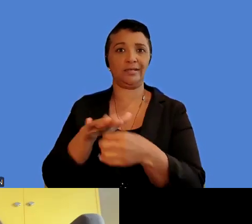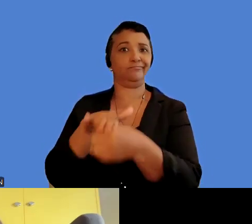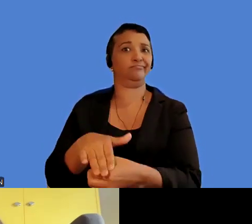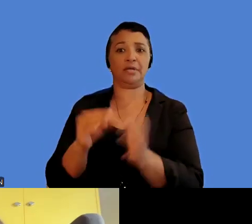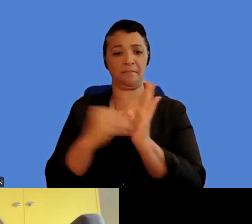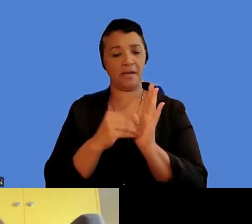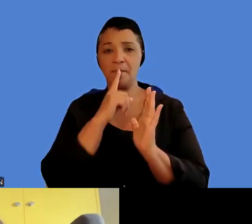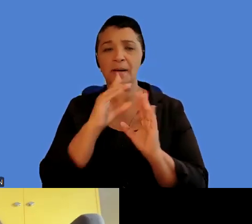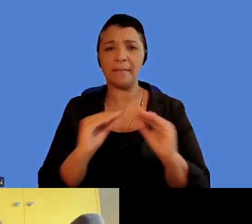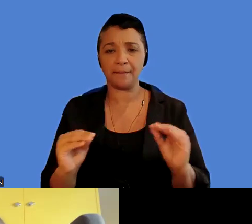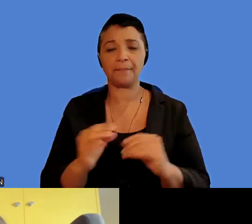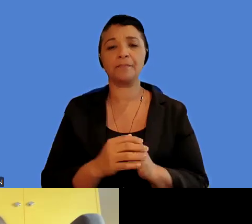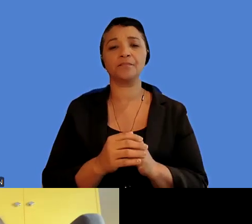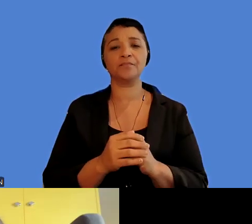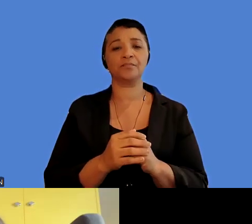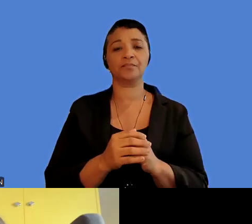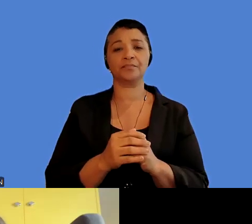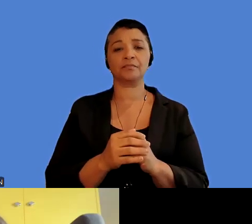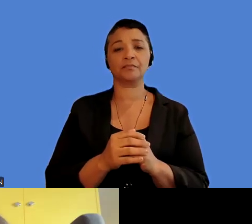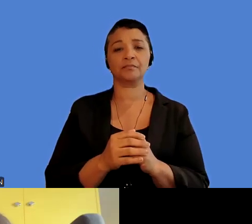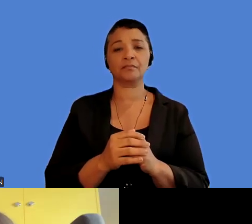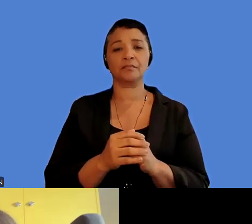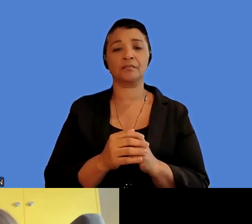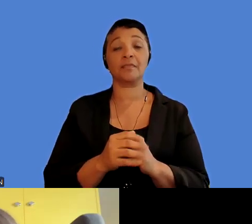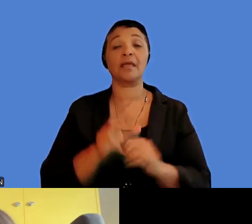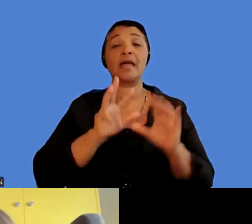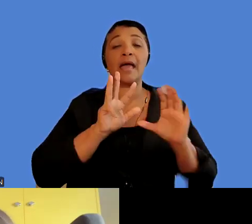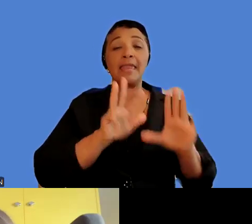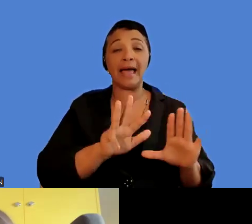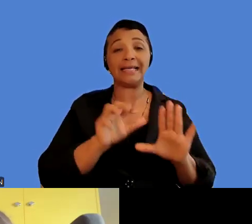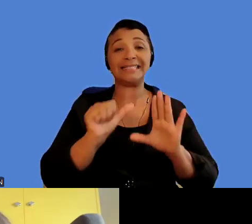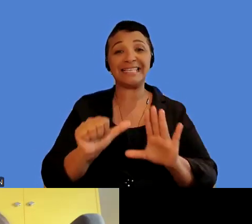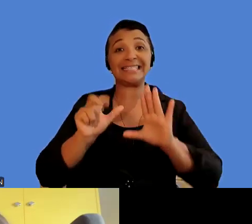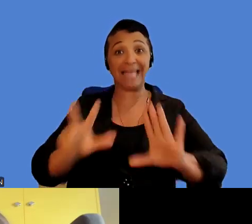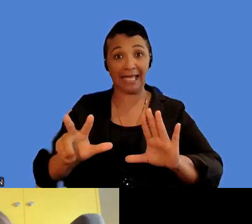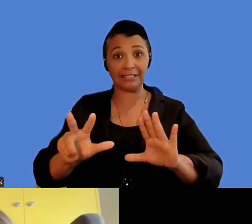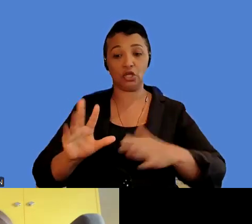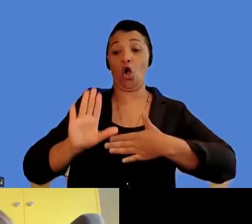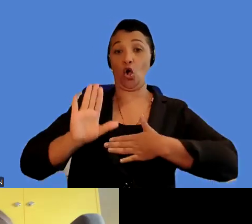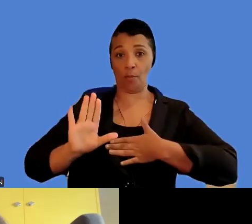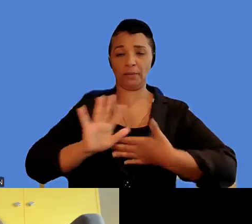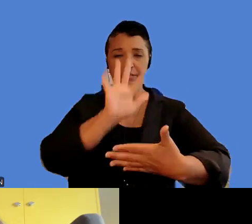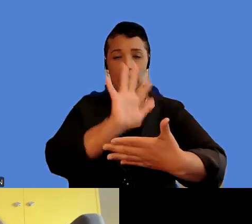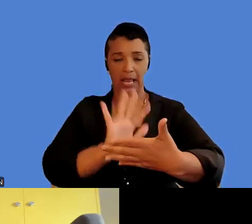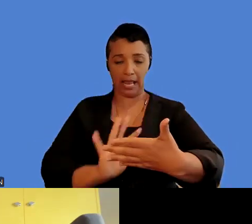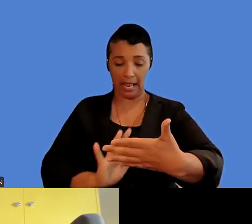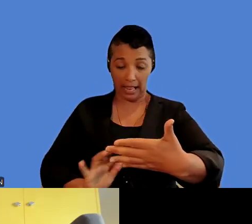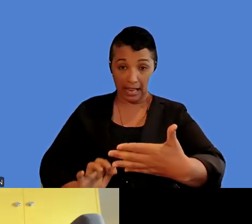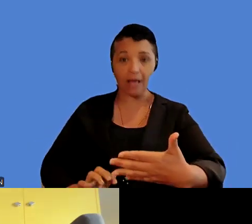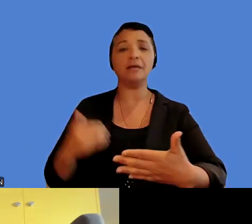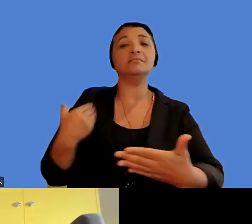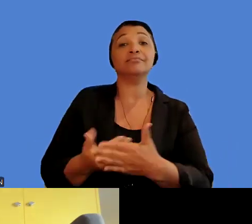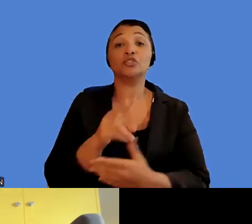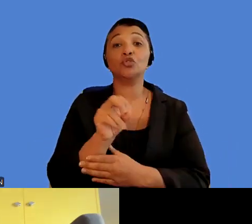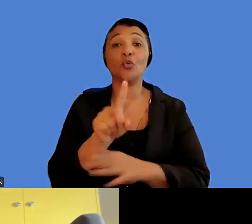To put it in context, a review of the final 968 individual commitments made by stakeholders in